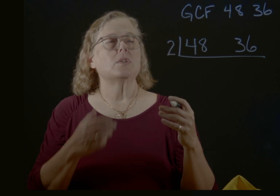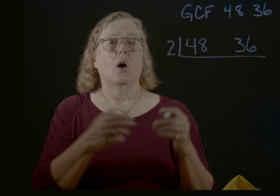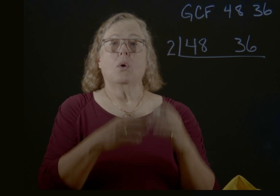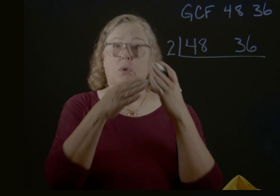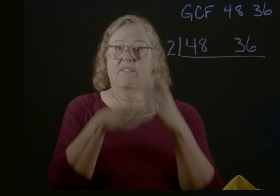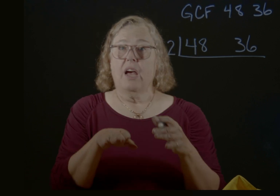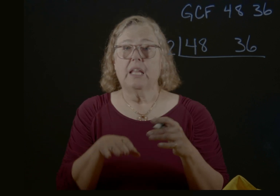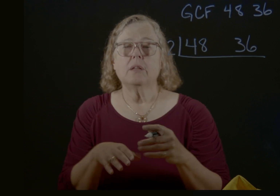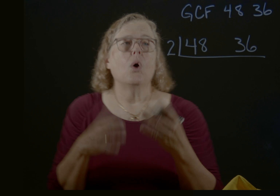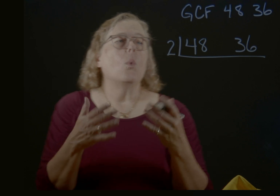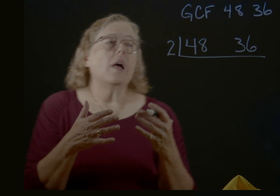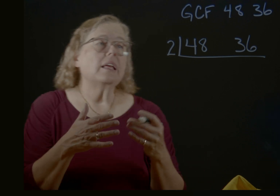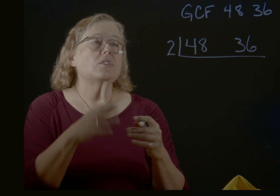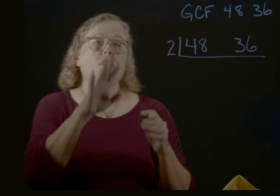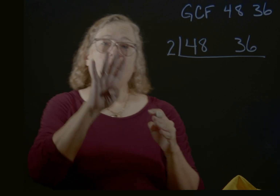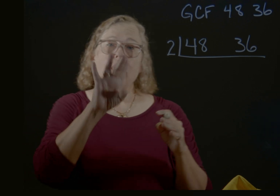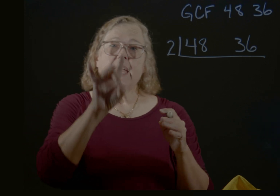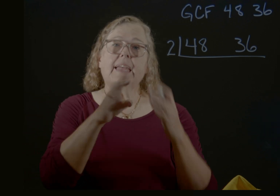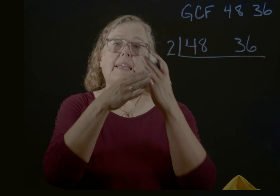So now we're going to divide it. Okay, what is 48 divided by 2?